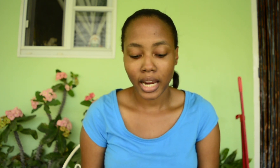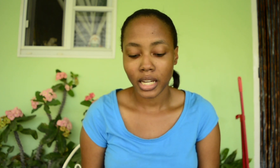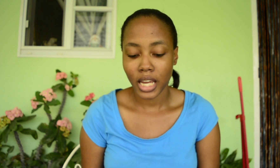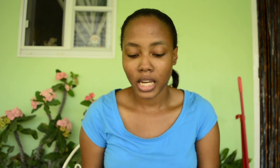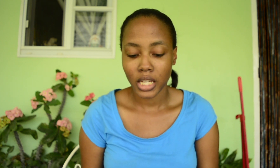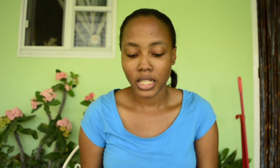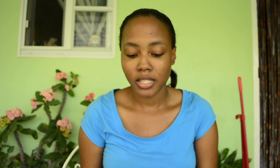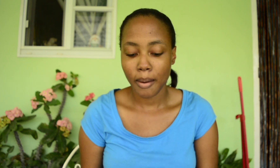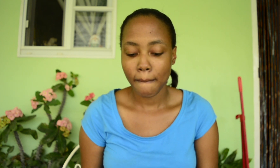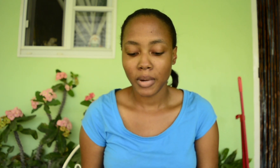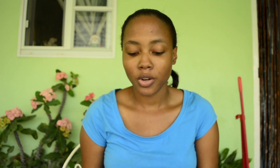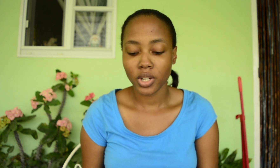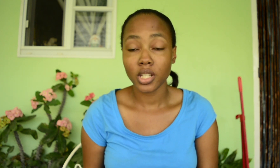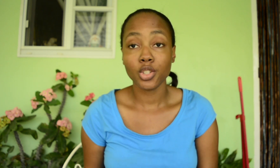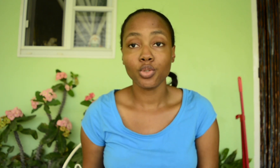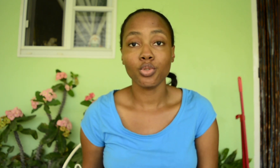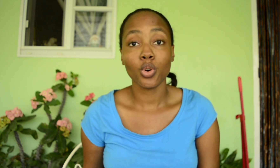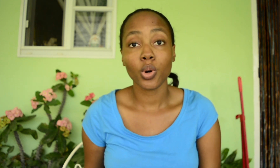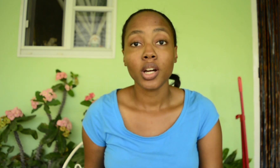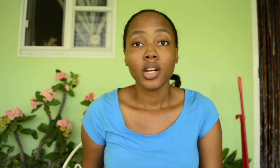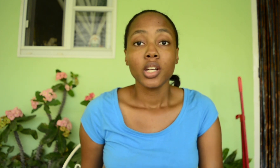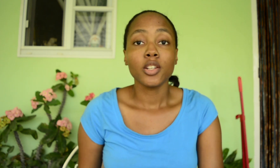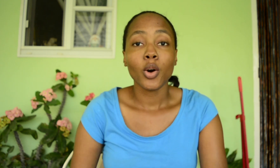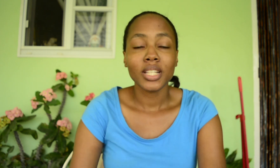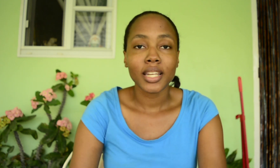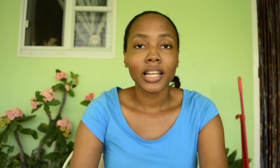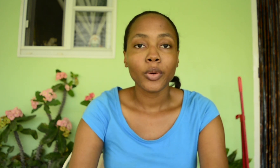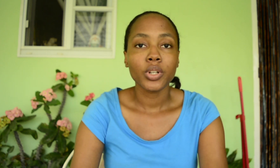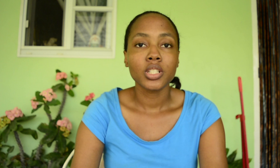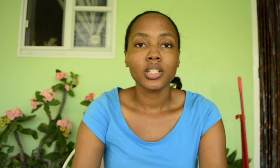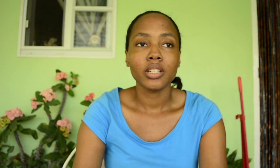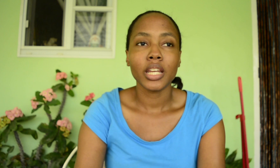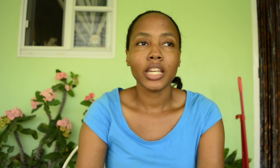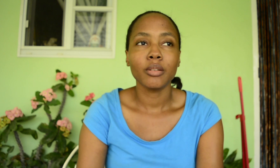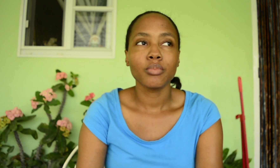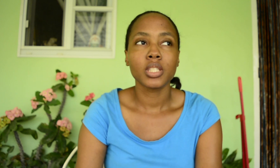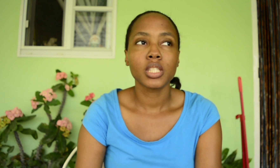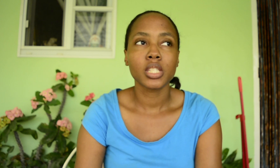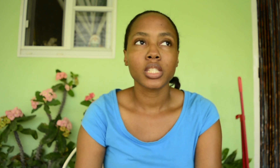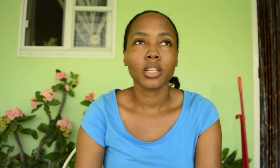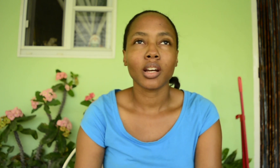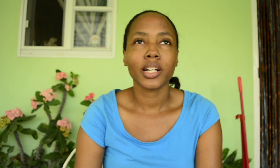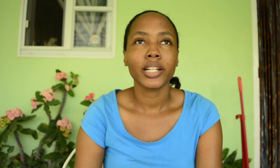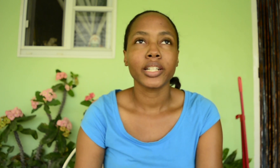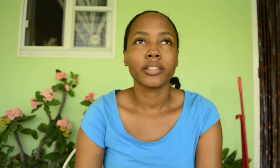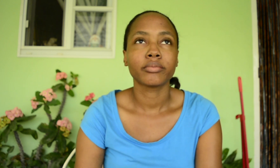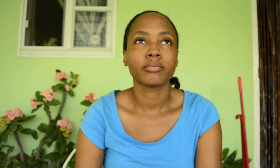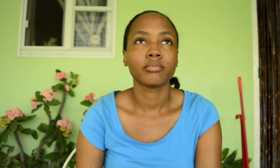line is Mary Did You Know. Now in sign language, names are